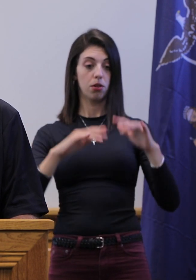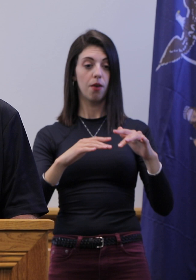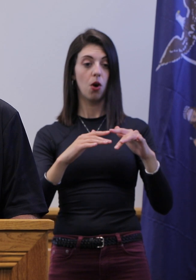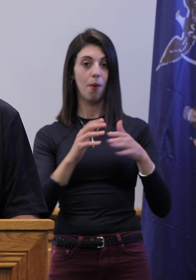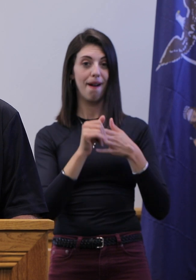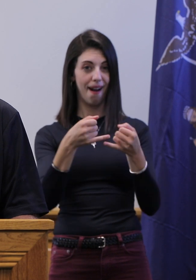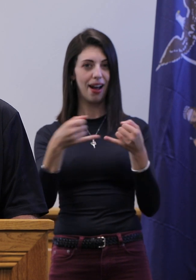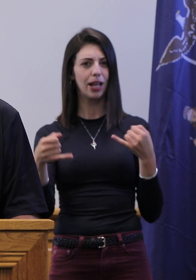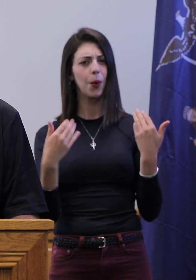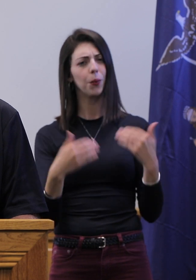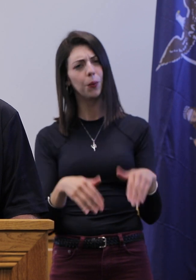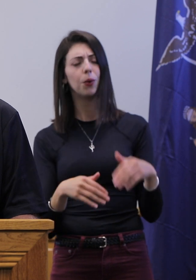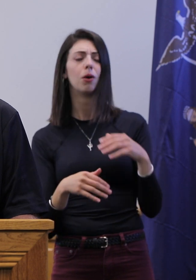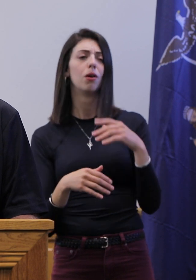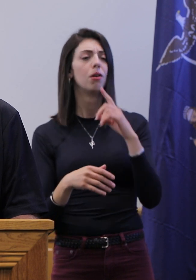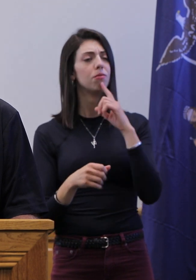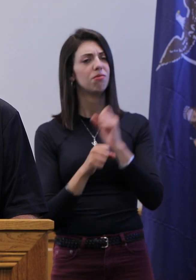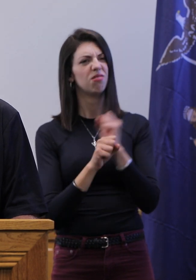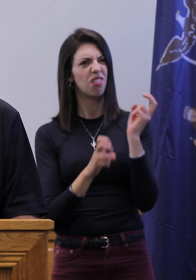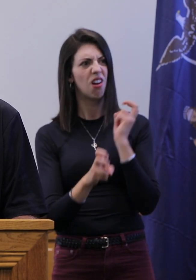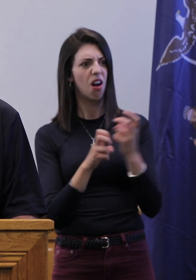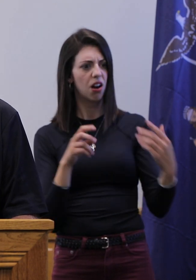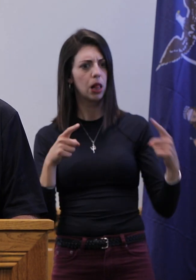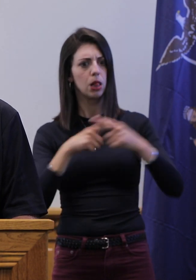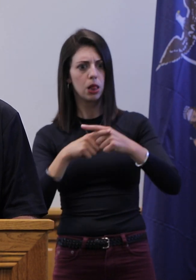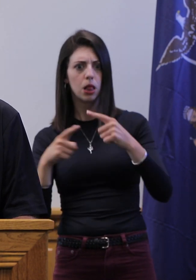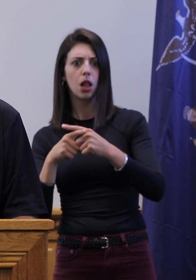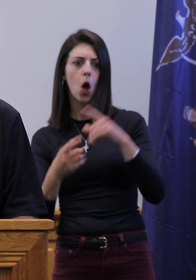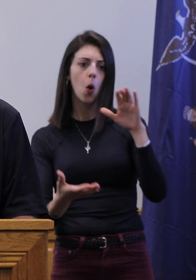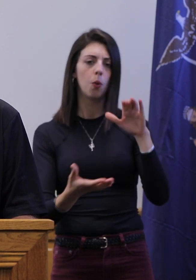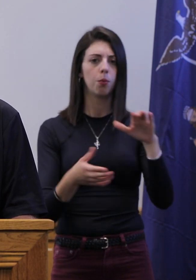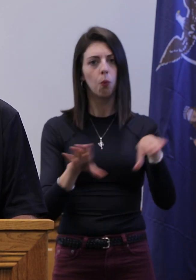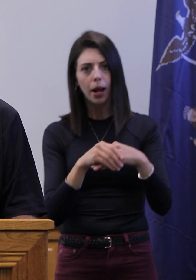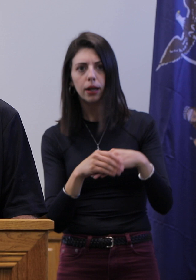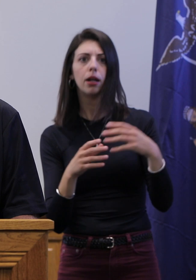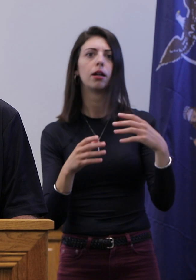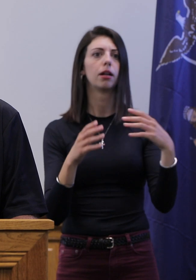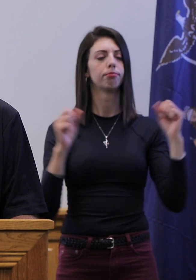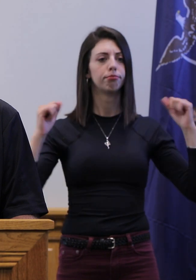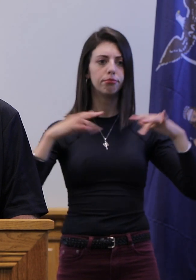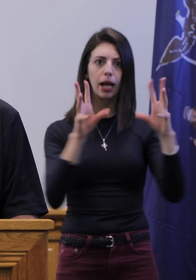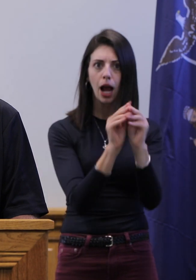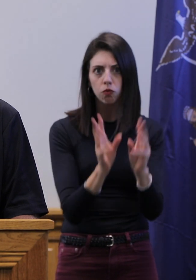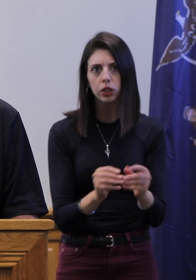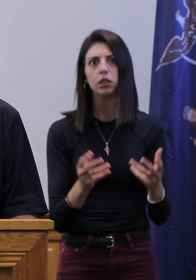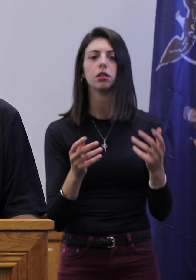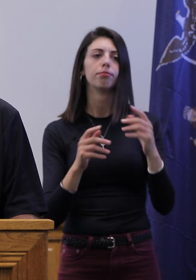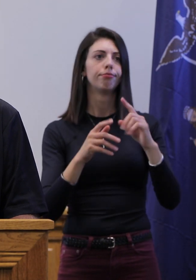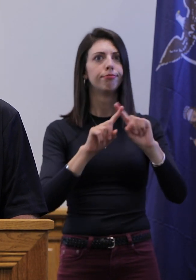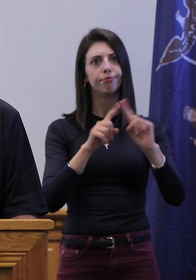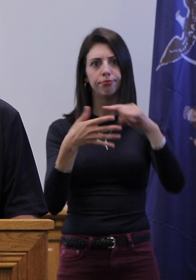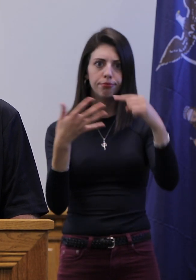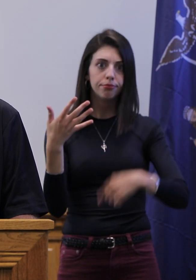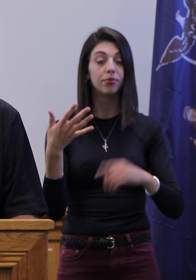tremendous burden on people who had scheduled their weddings, conferences, and other events. The hospitality industry that we are so proud of